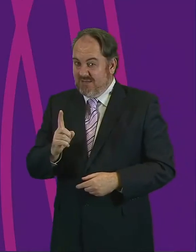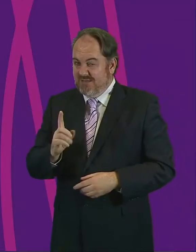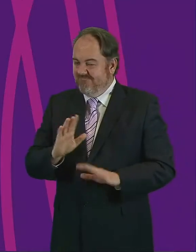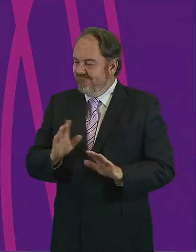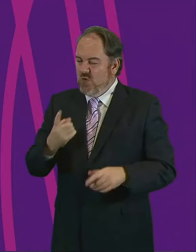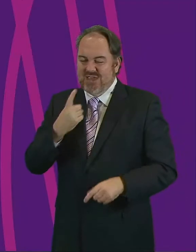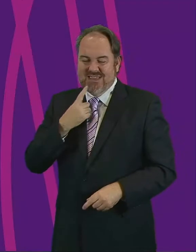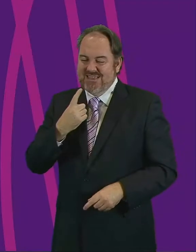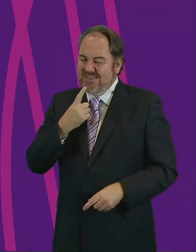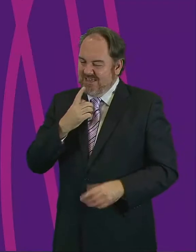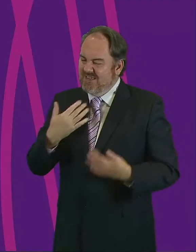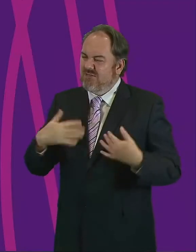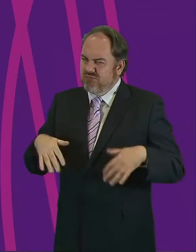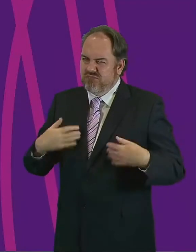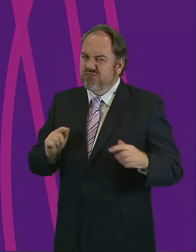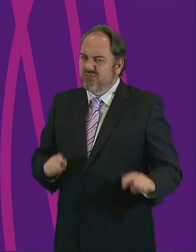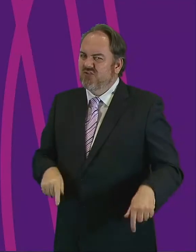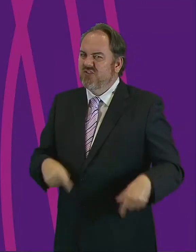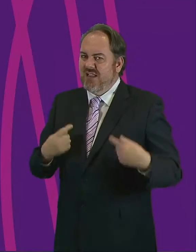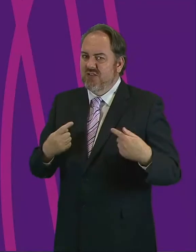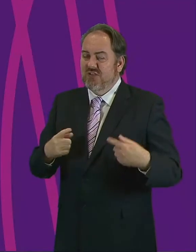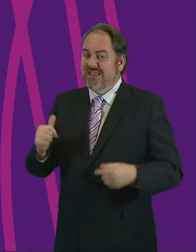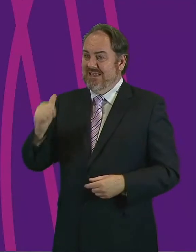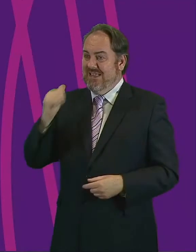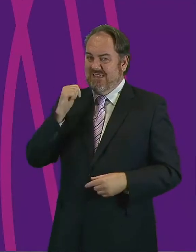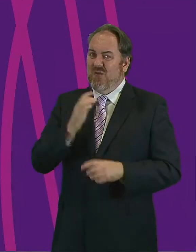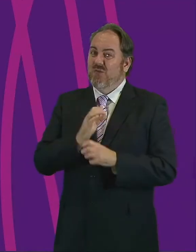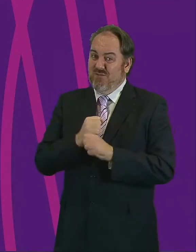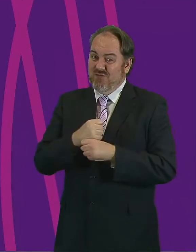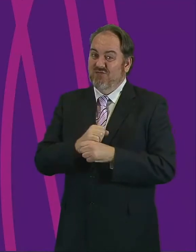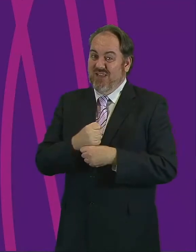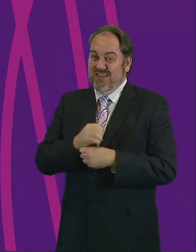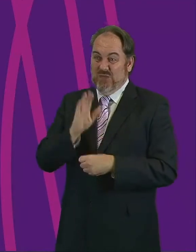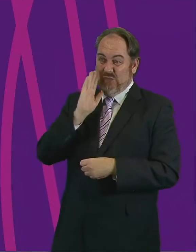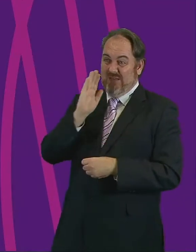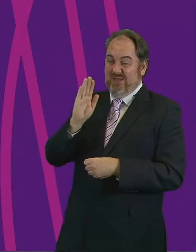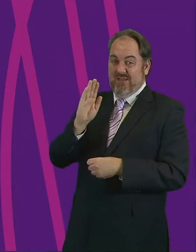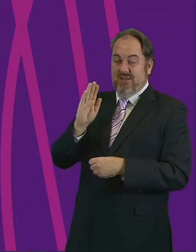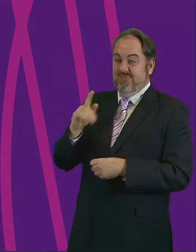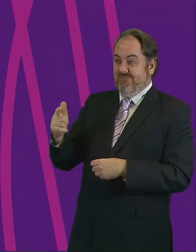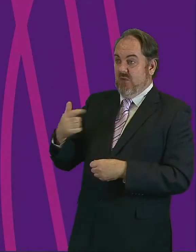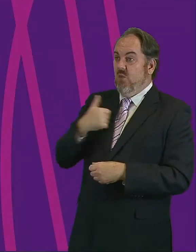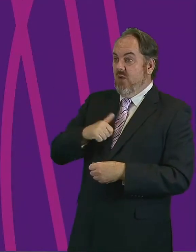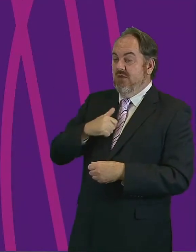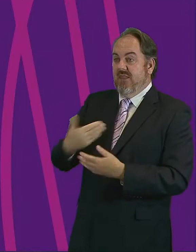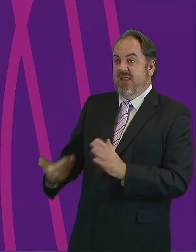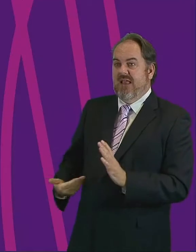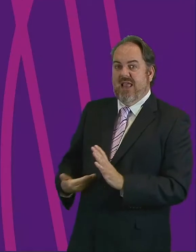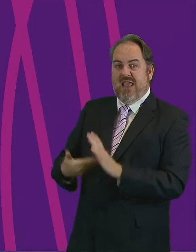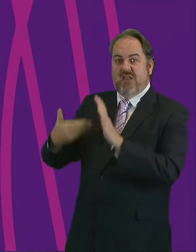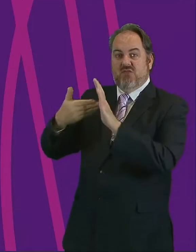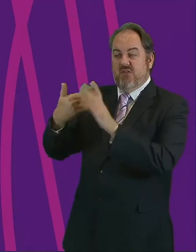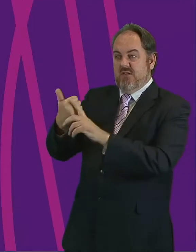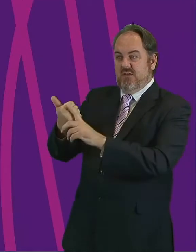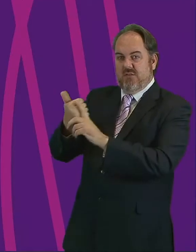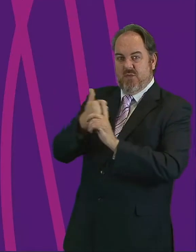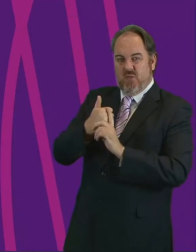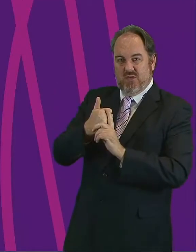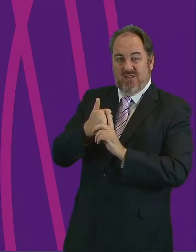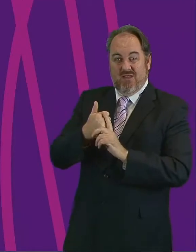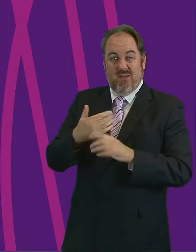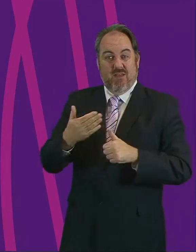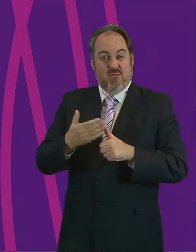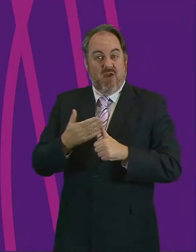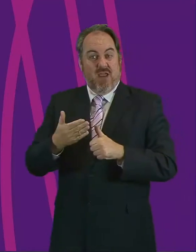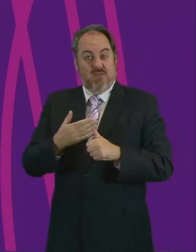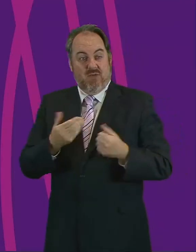was an incredibly frustrating day. Because in order to provide additional support, she knows full well that the primary source of